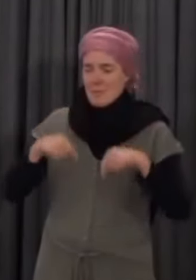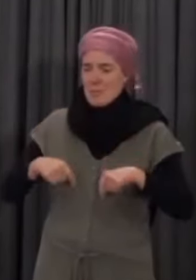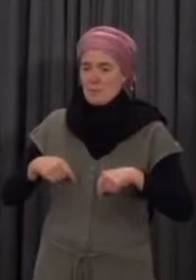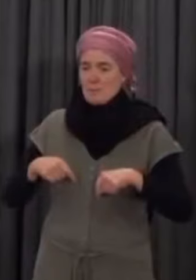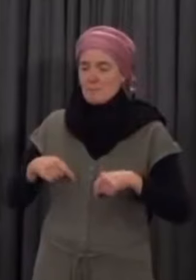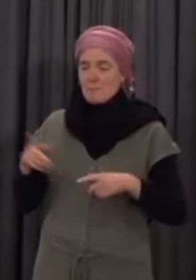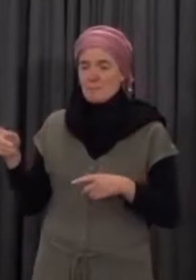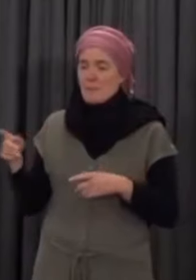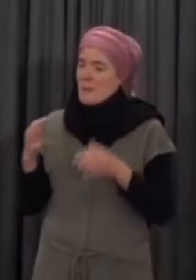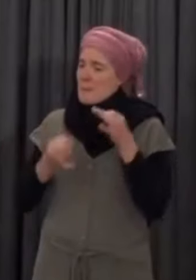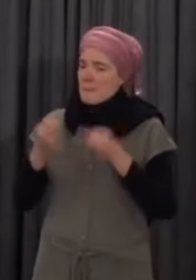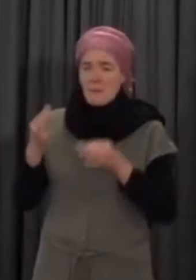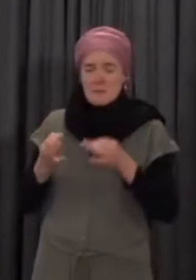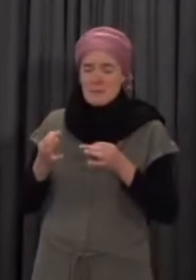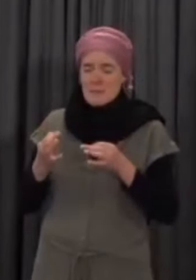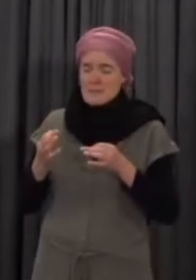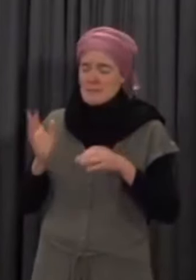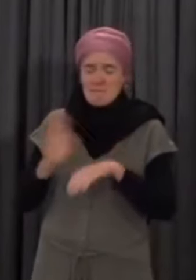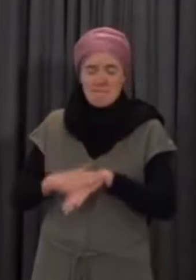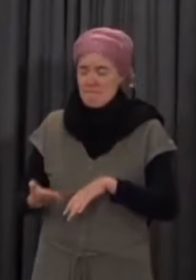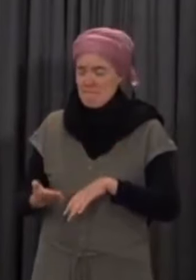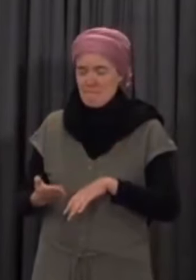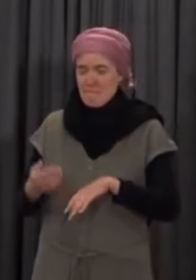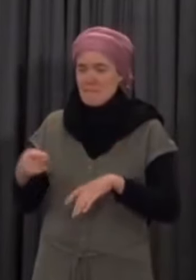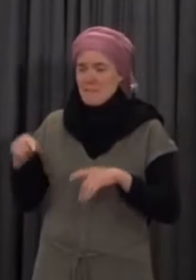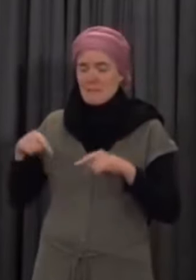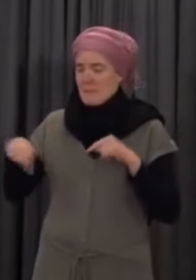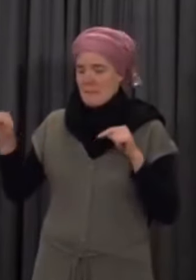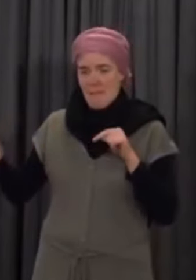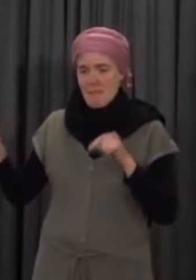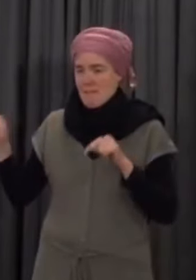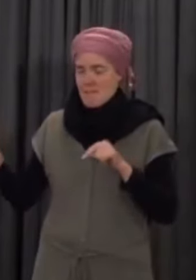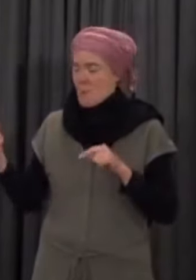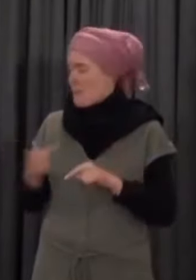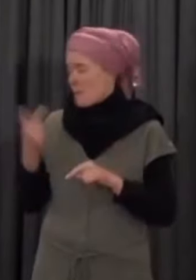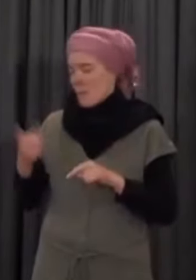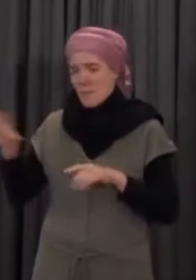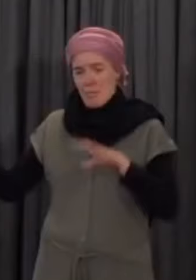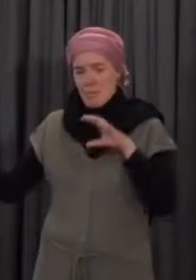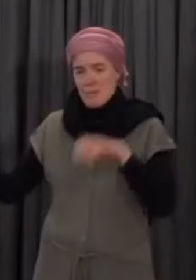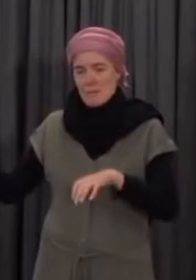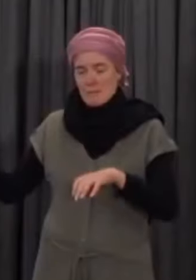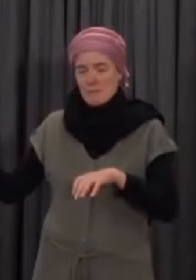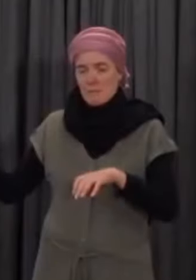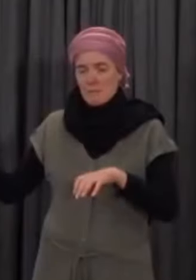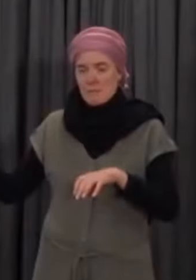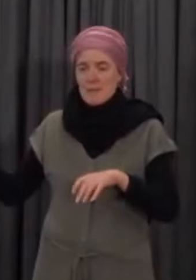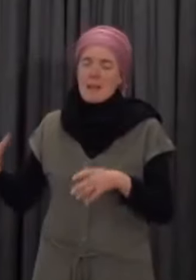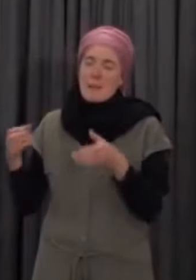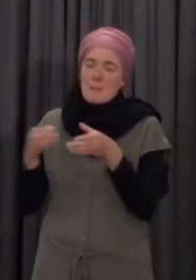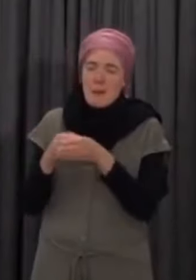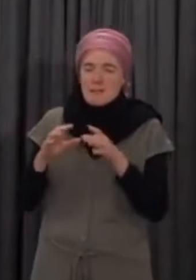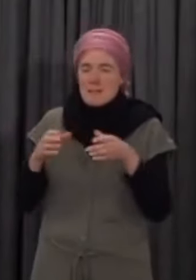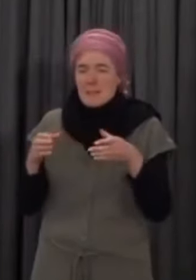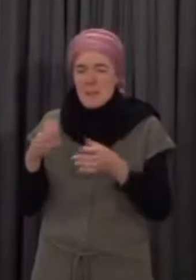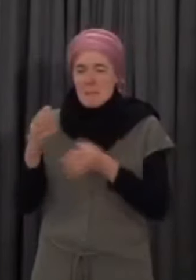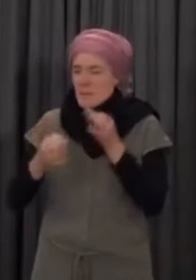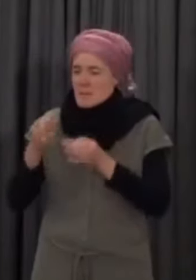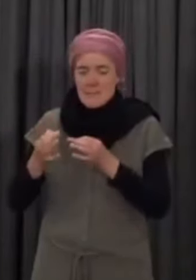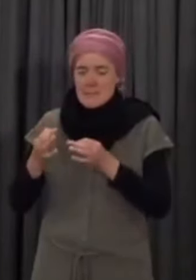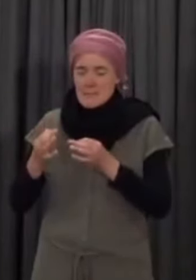UK government either. In all the discussions that I have had with them, the issue of party politics has never